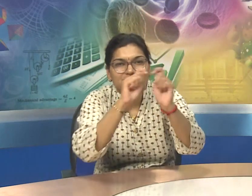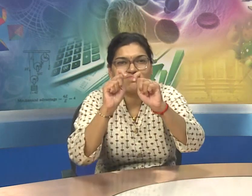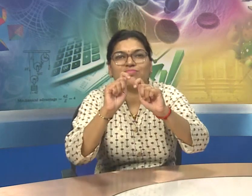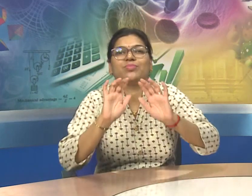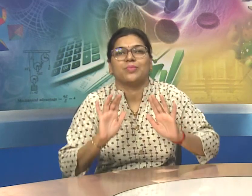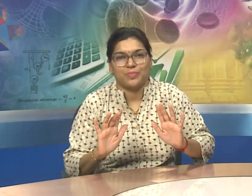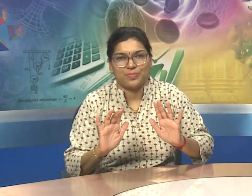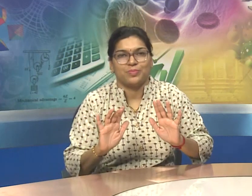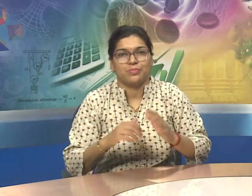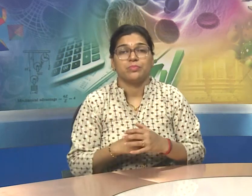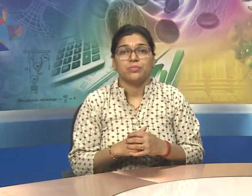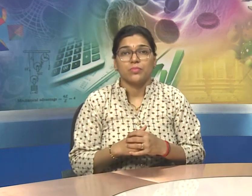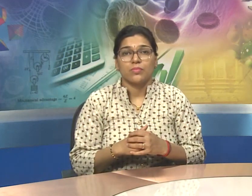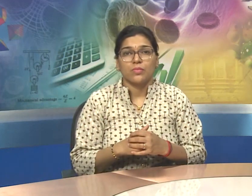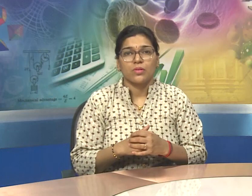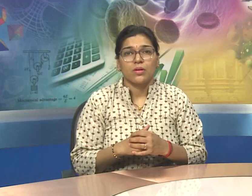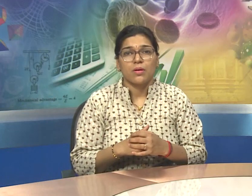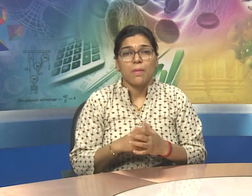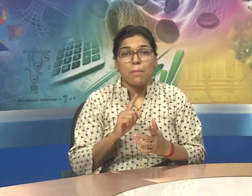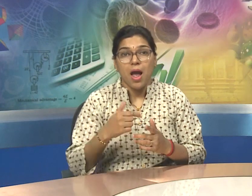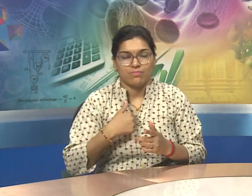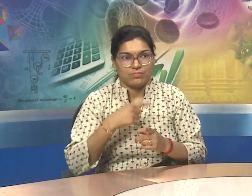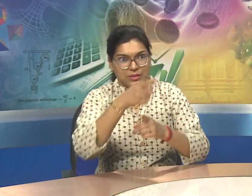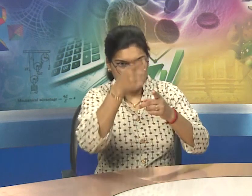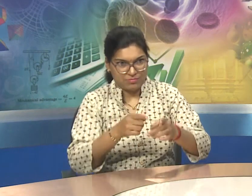I know I should not have done this,